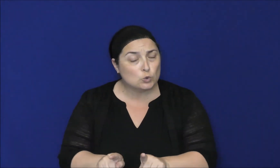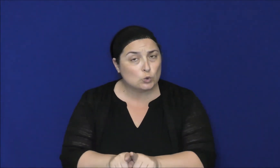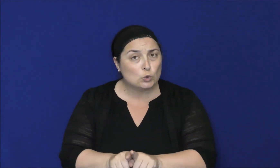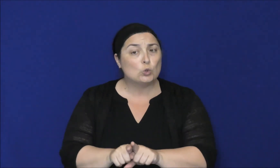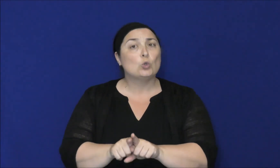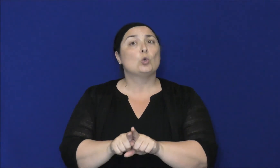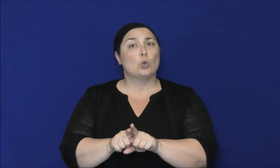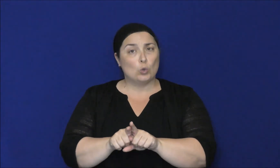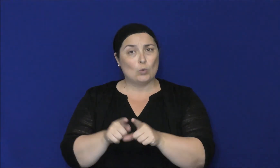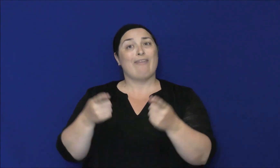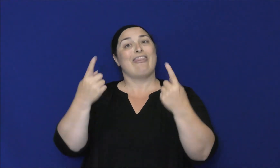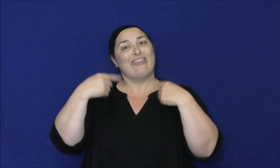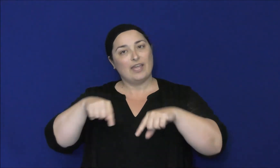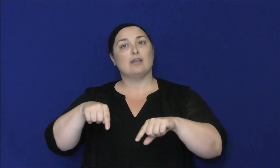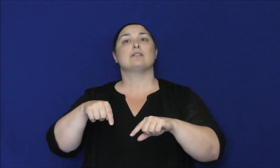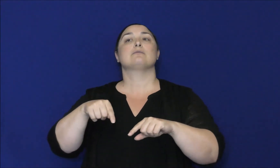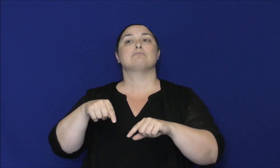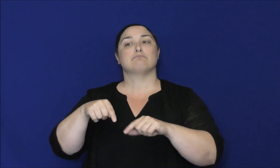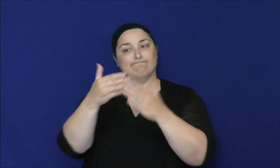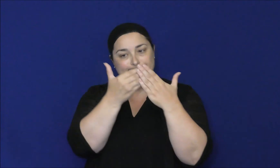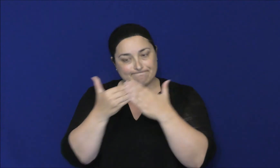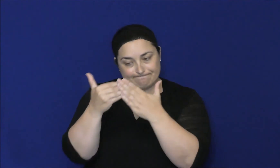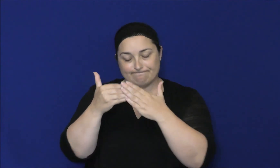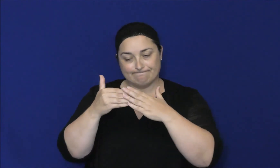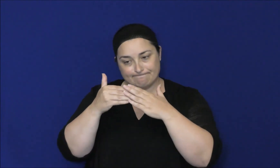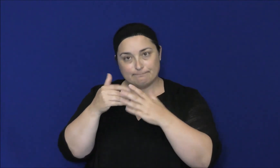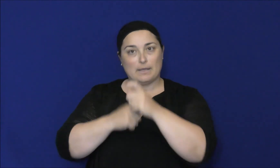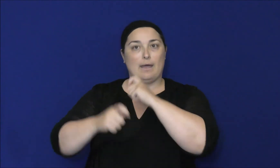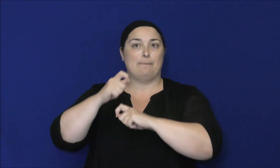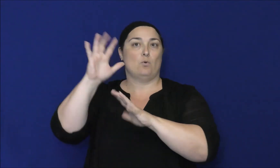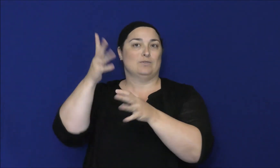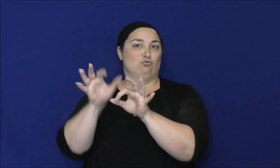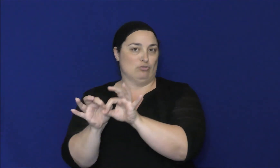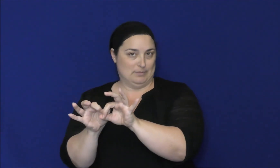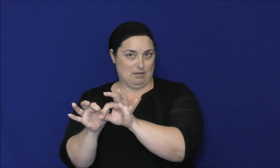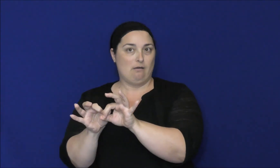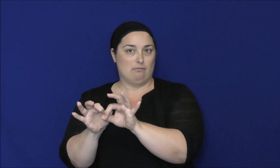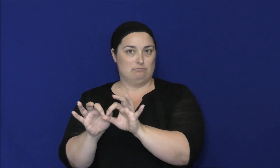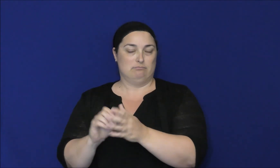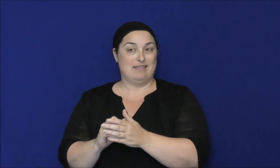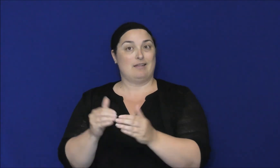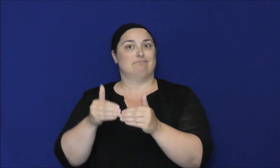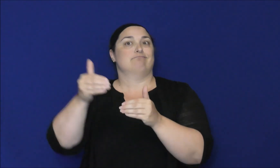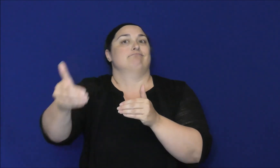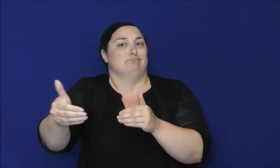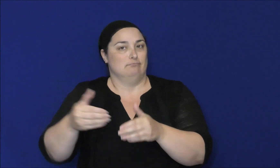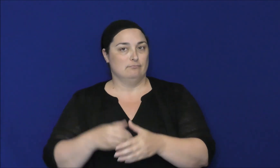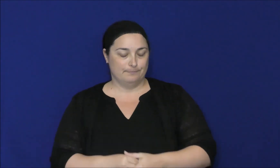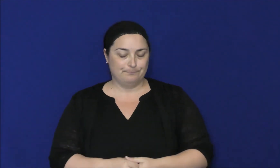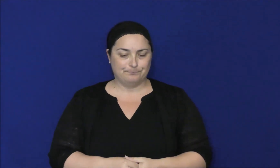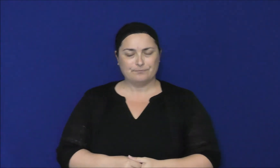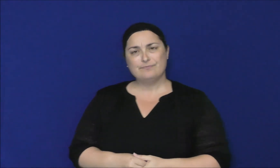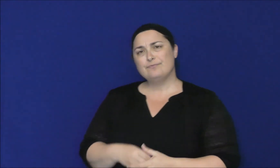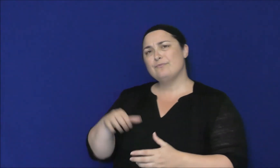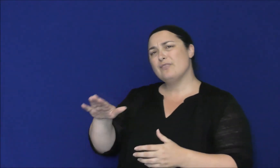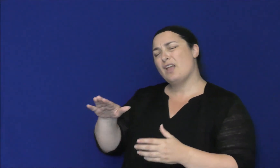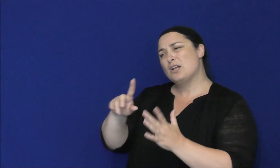and study to become an interpreter, because that's a different skill in itself. Julie, is it standard practice now for